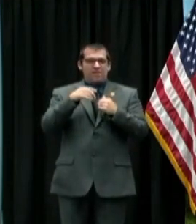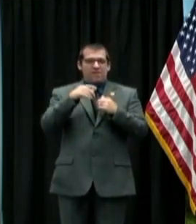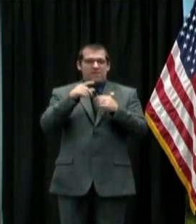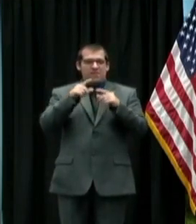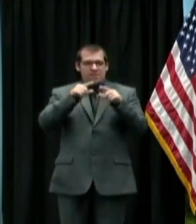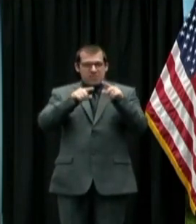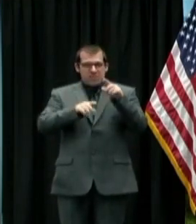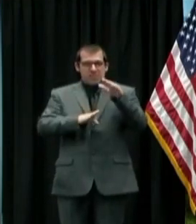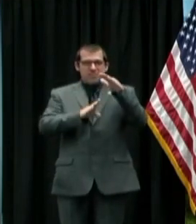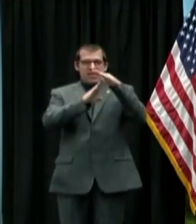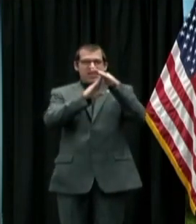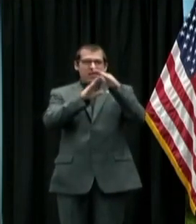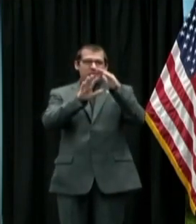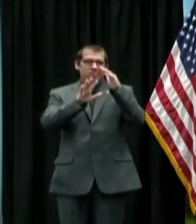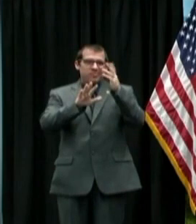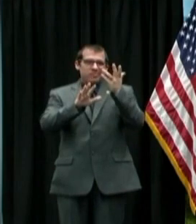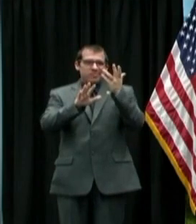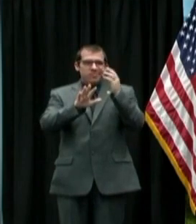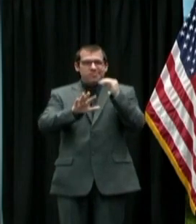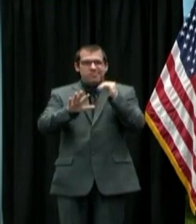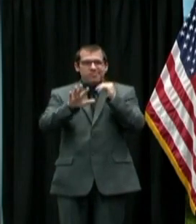peaking at about